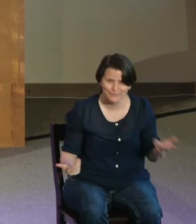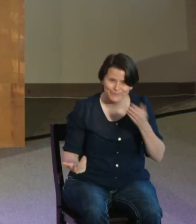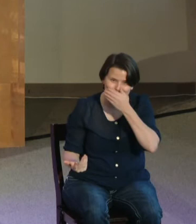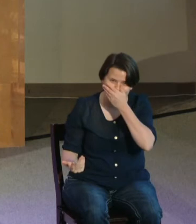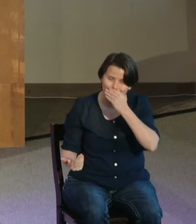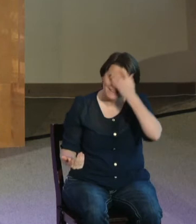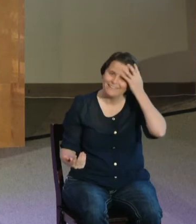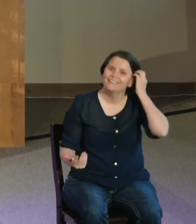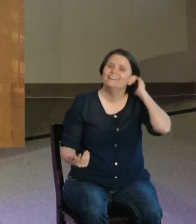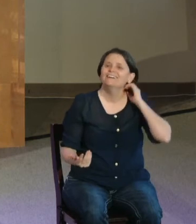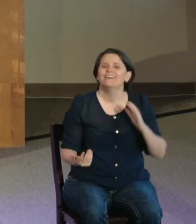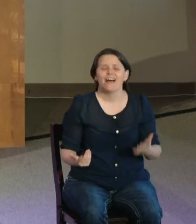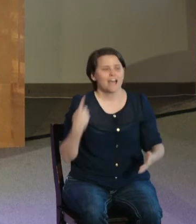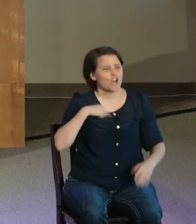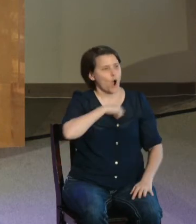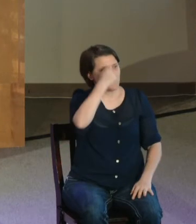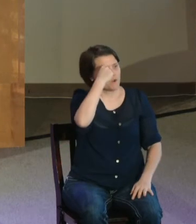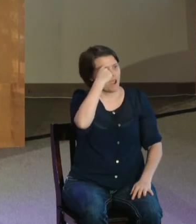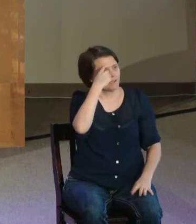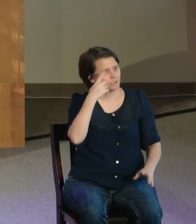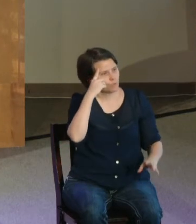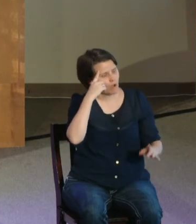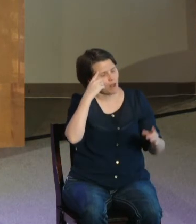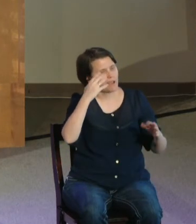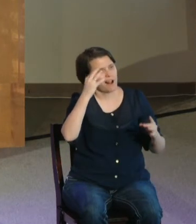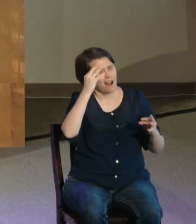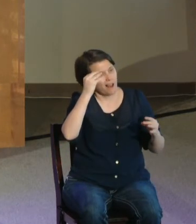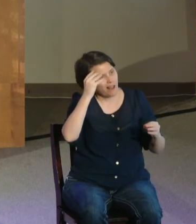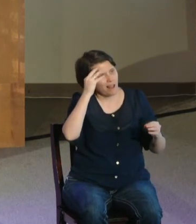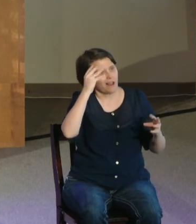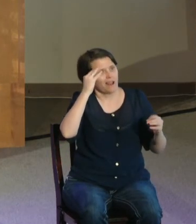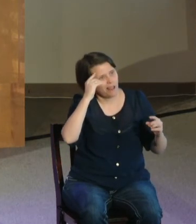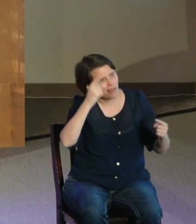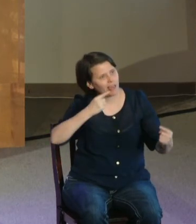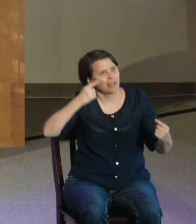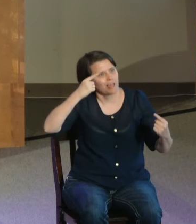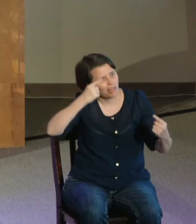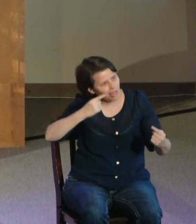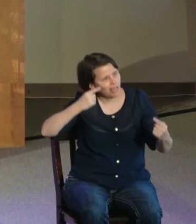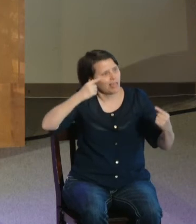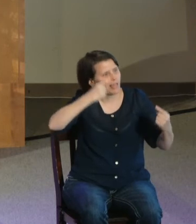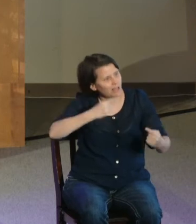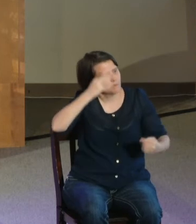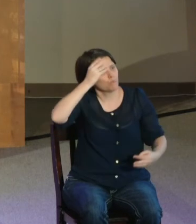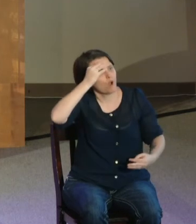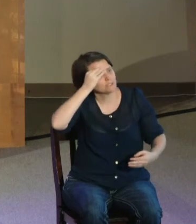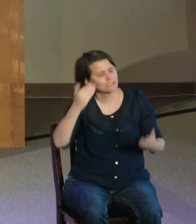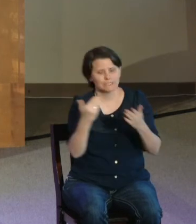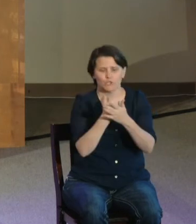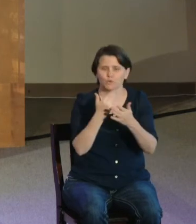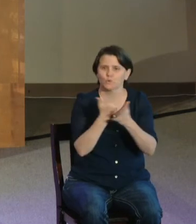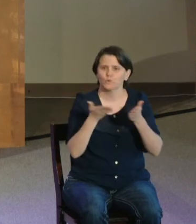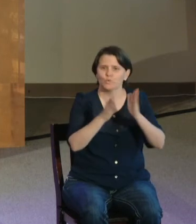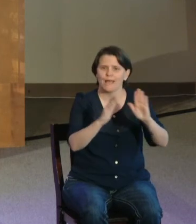And here's the thing, our brains were simply having a hard time processing all these new ways of being. You